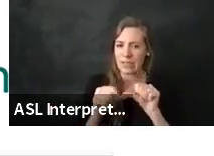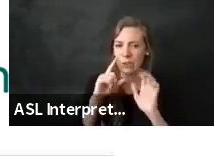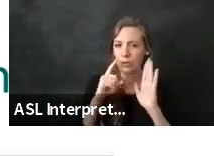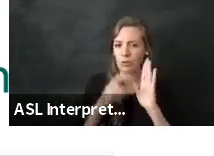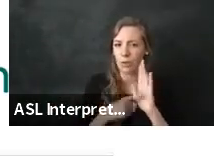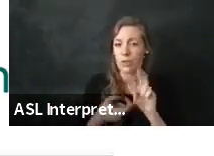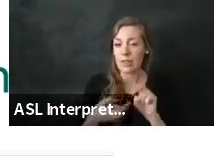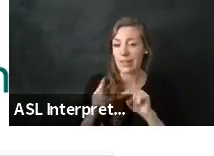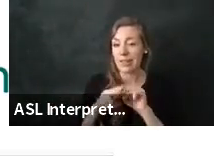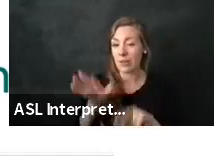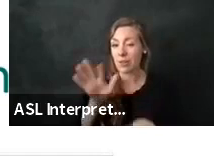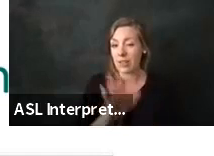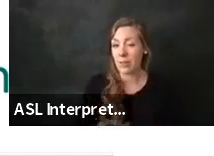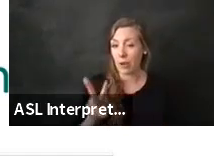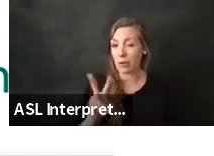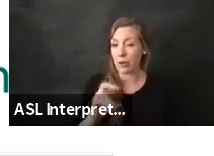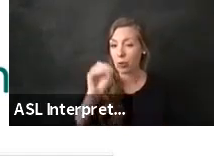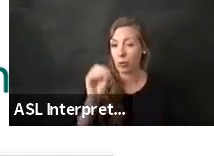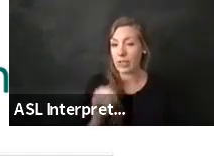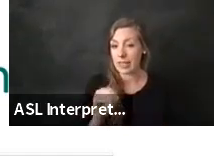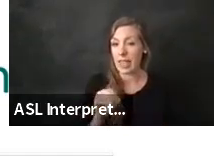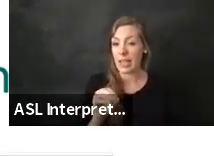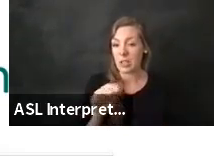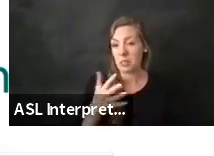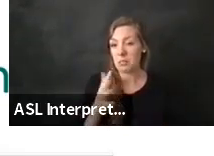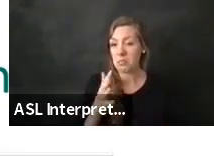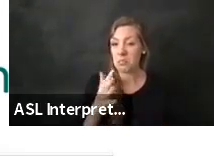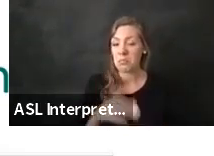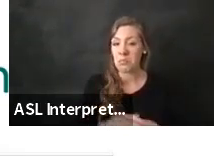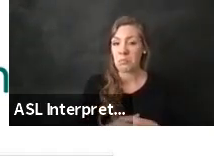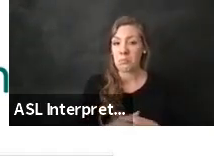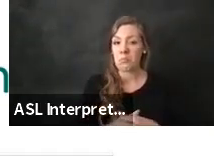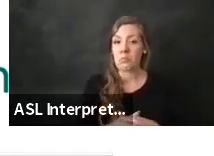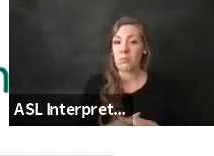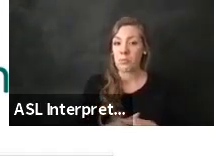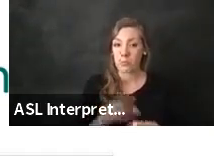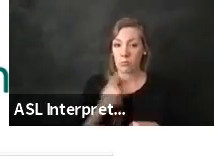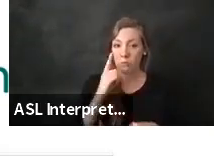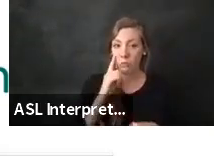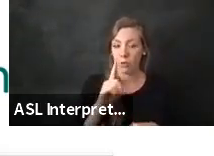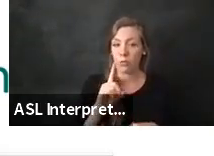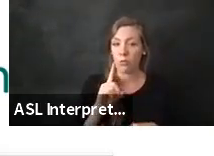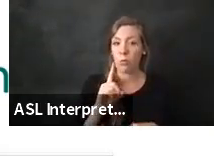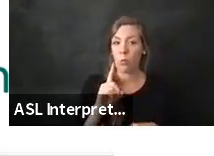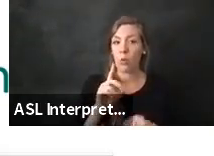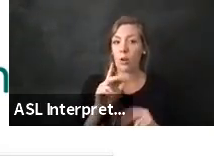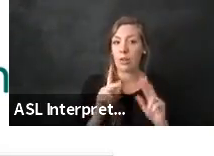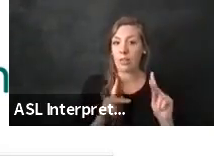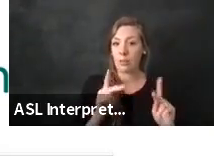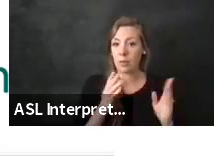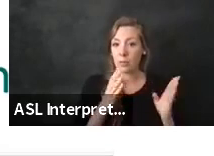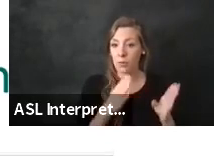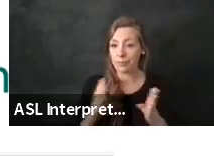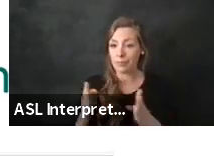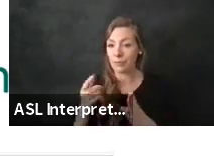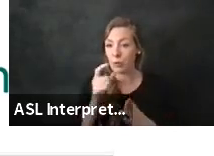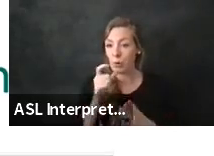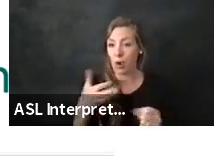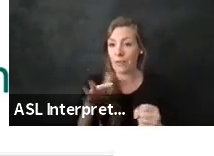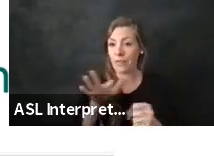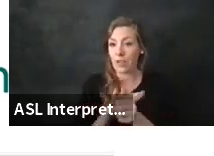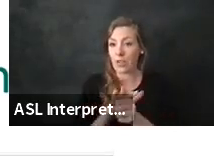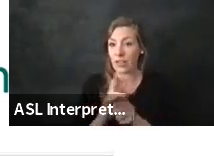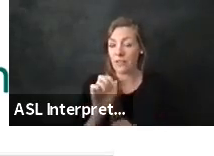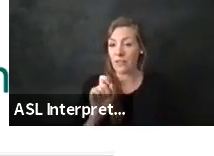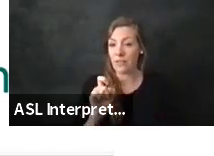of about 2% or so in terms of the number of individuals who are fully vaccinated in